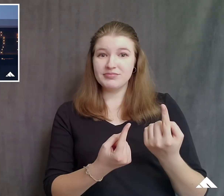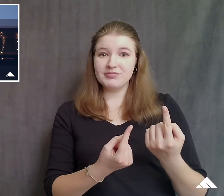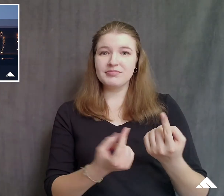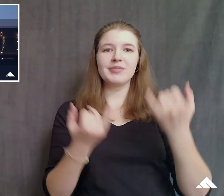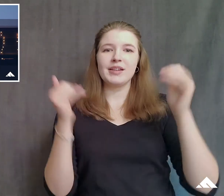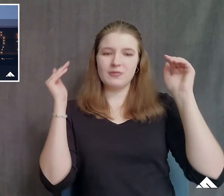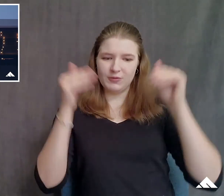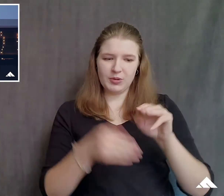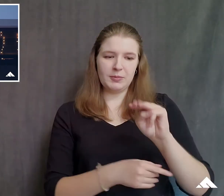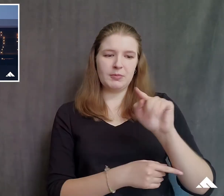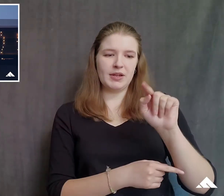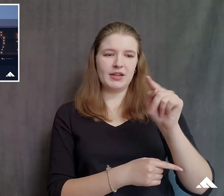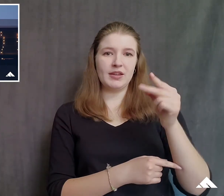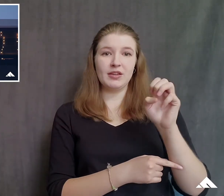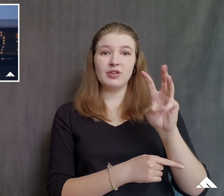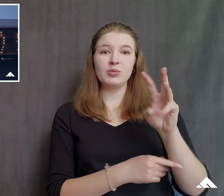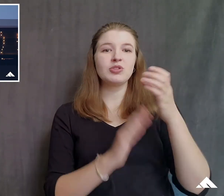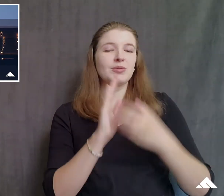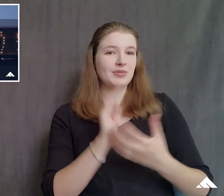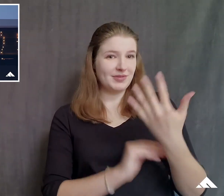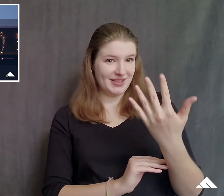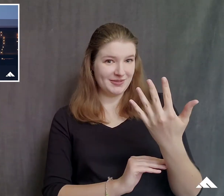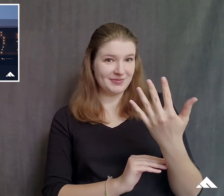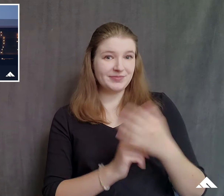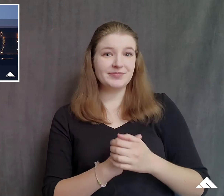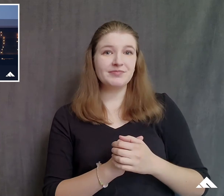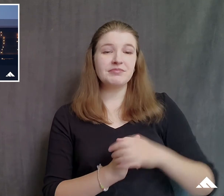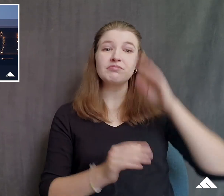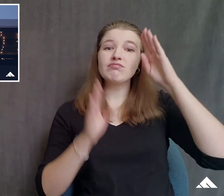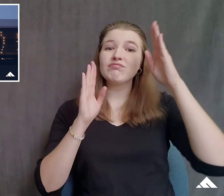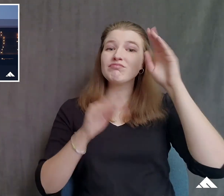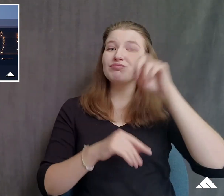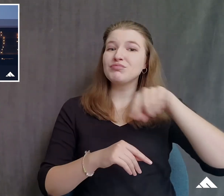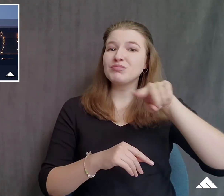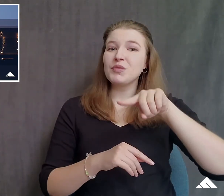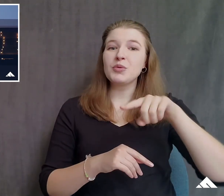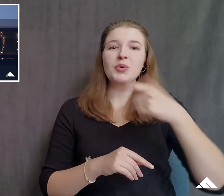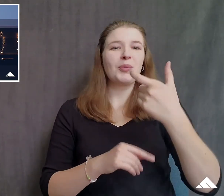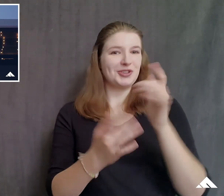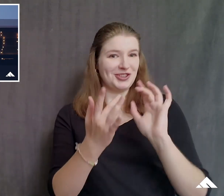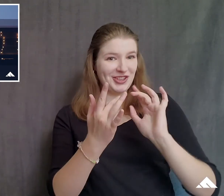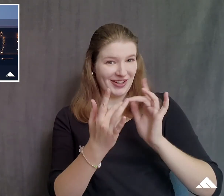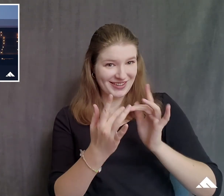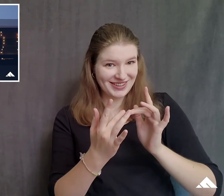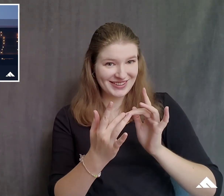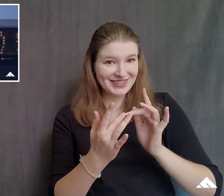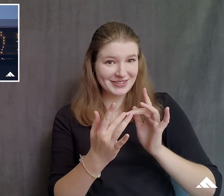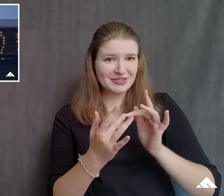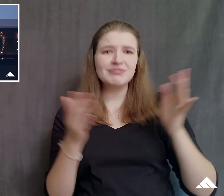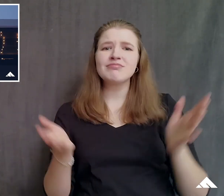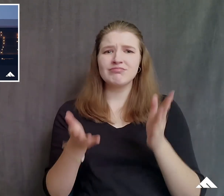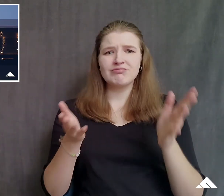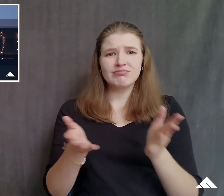Matthew 5 if you want to get your Bibles out. I want to greet those of you who are joining us online and encourage